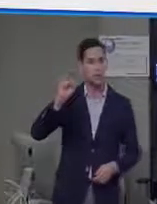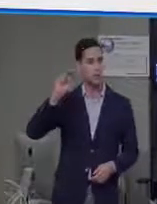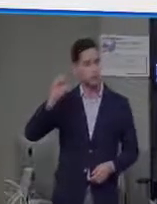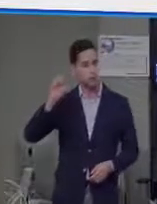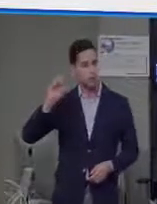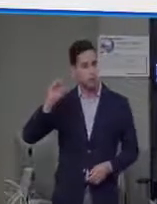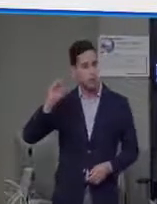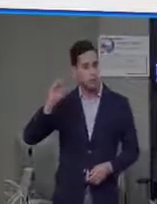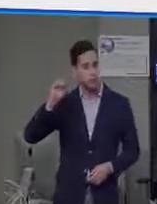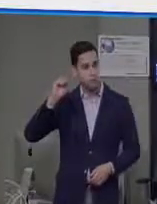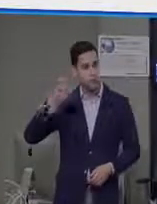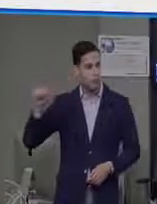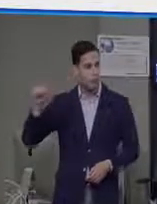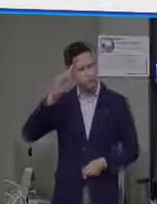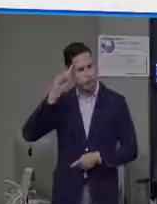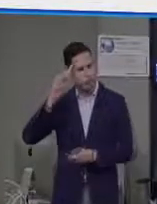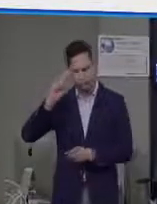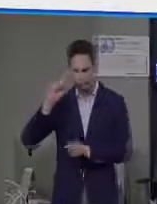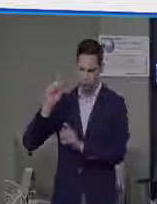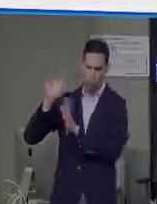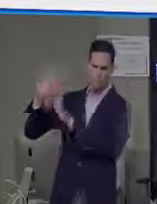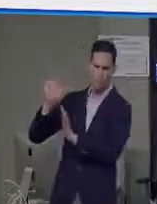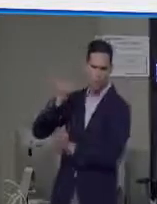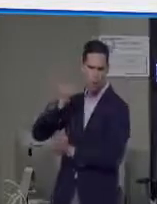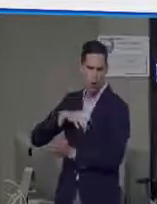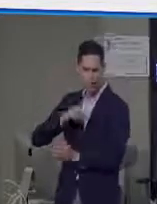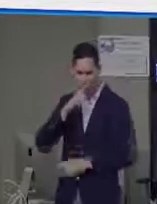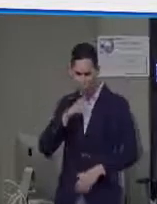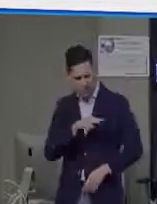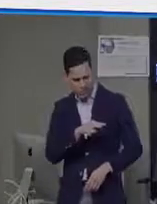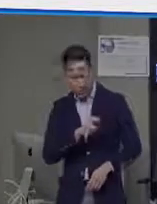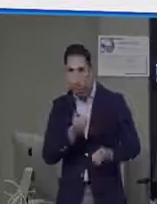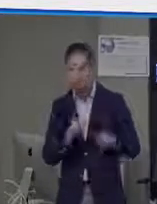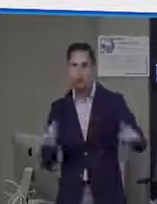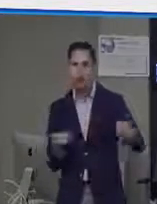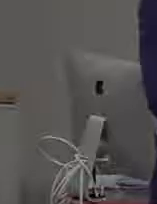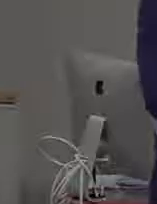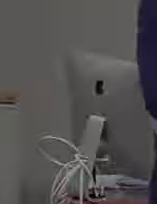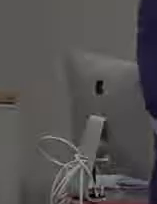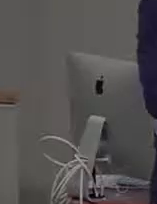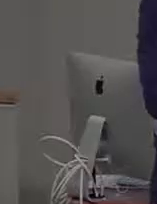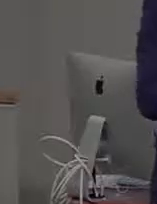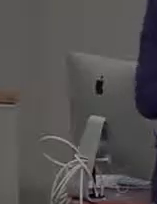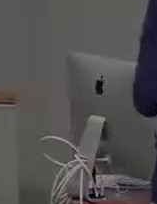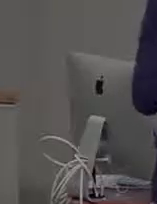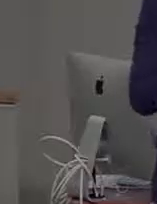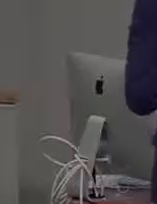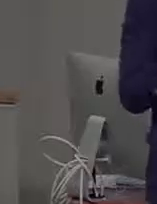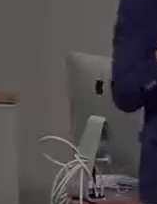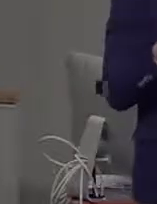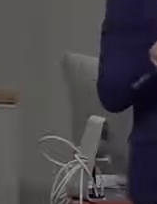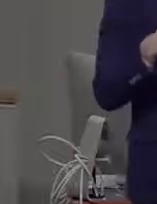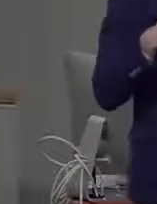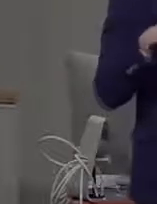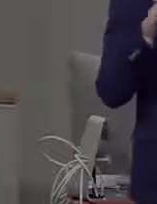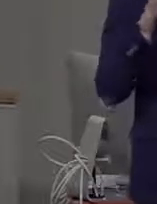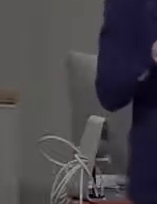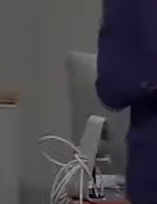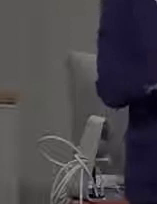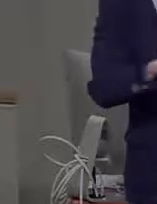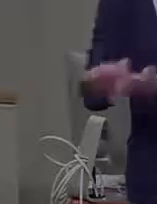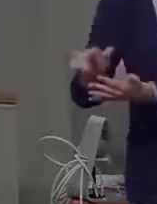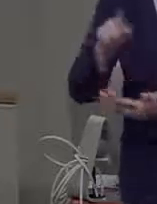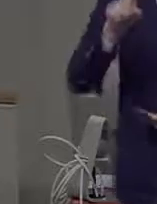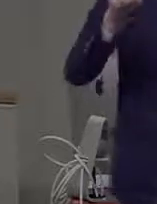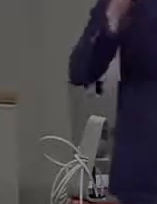brilliant researcher who actually said, we got to find out what's going on here. She looked at 117 babies from 10 to 18